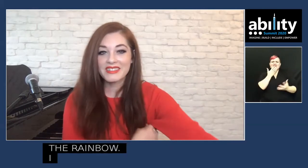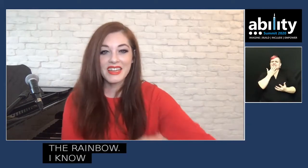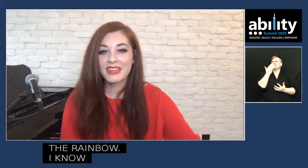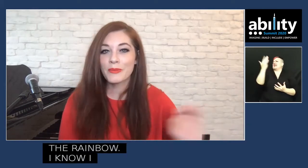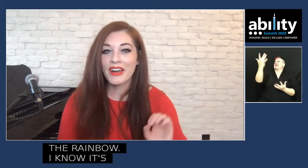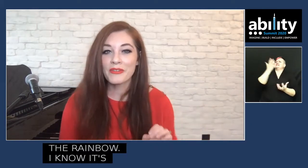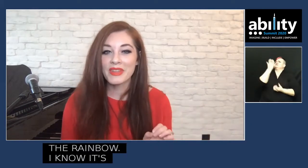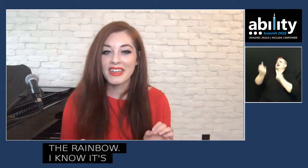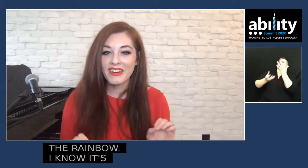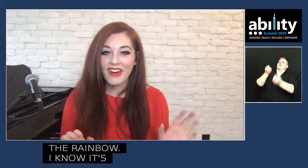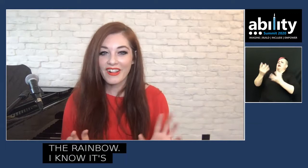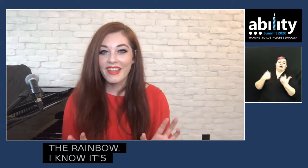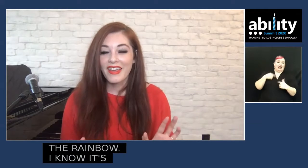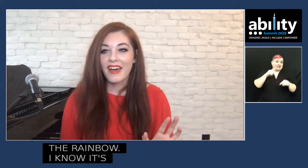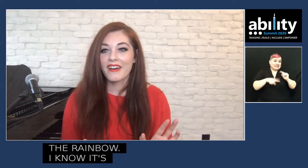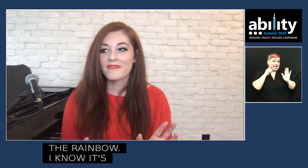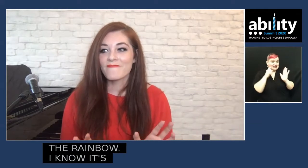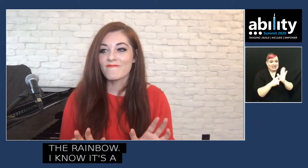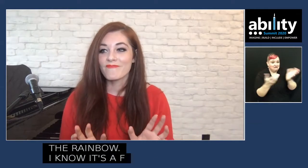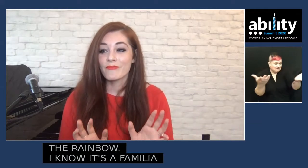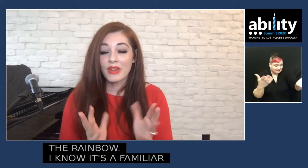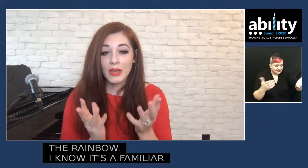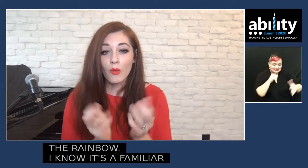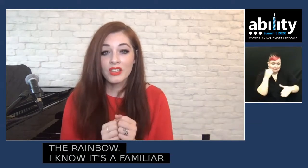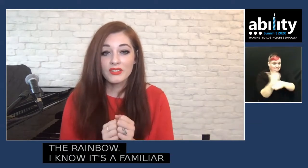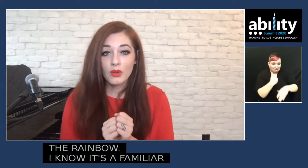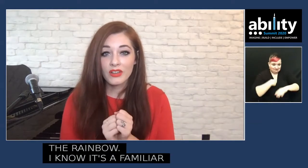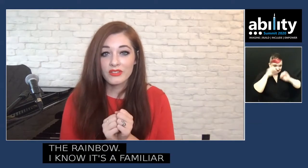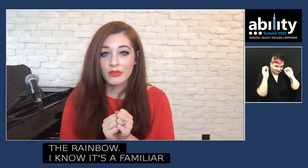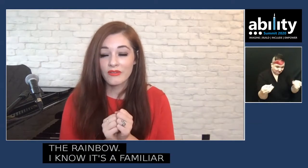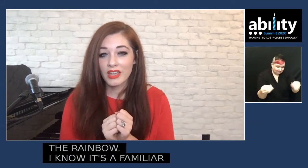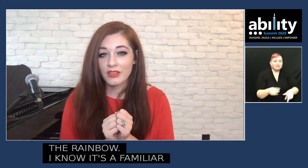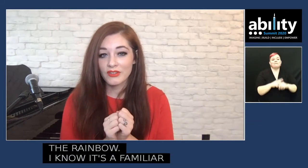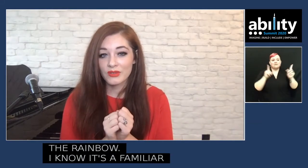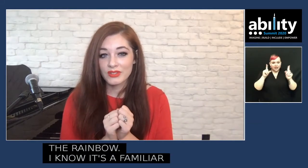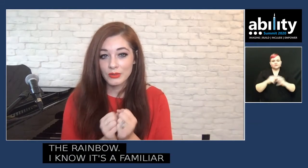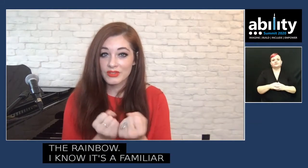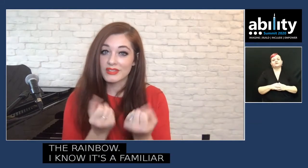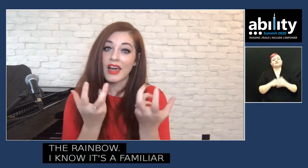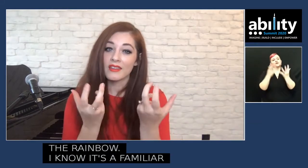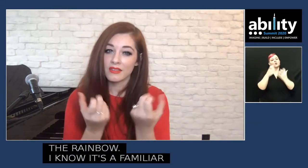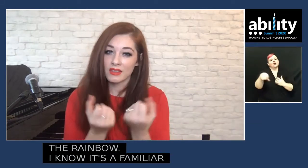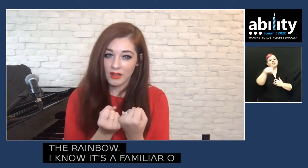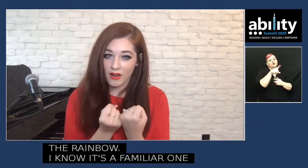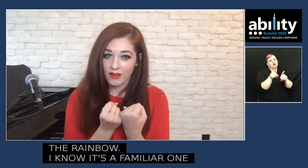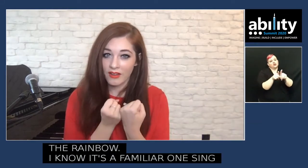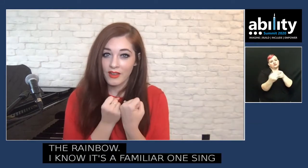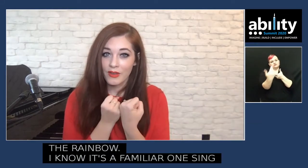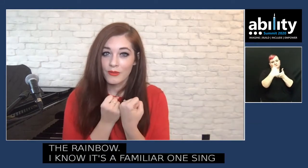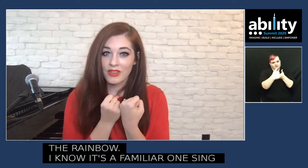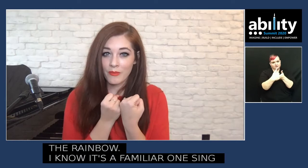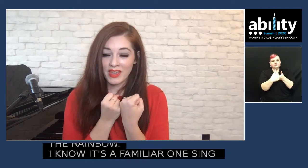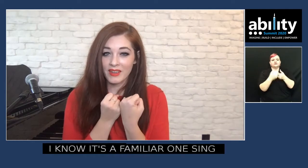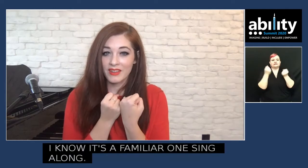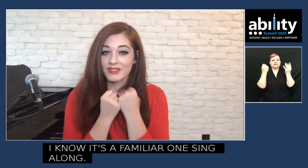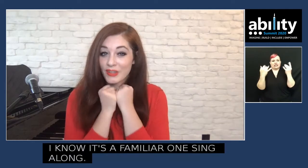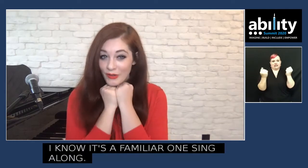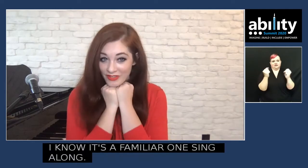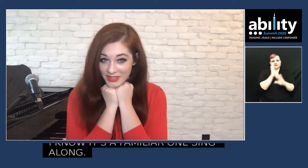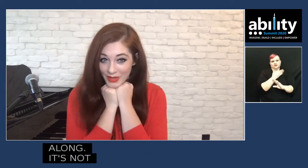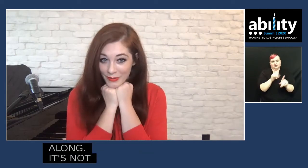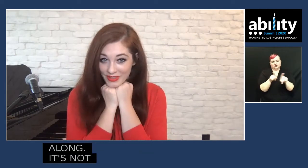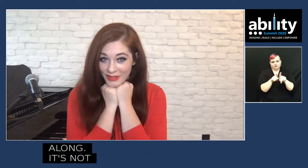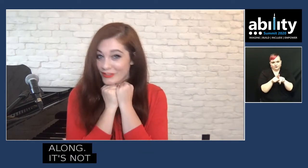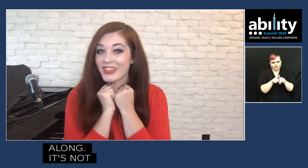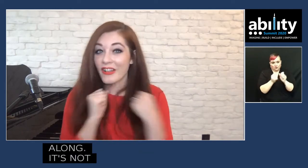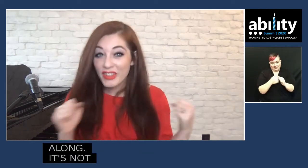can't tell. It's not going to bother me at all. But I wanted to also invite you to sign the song with me. So